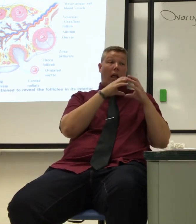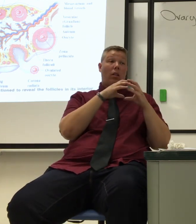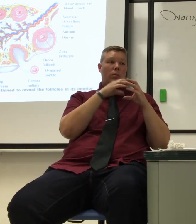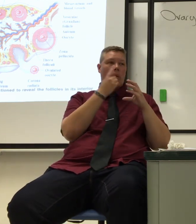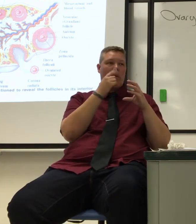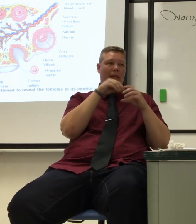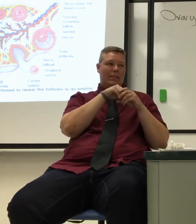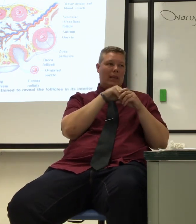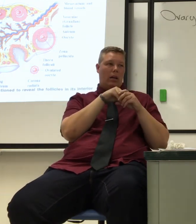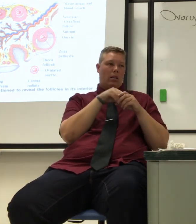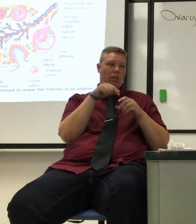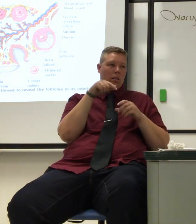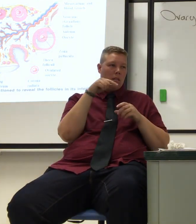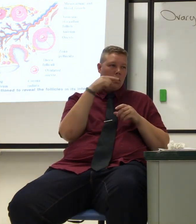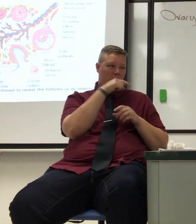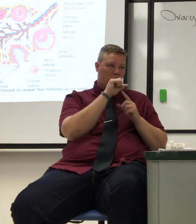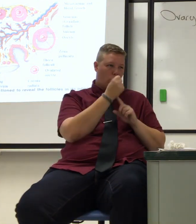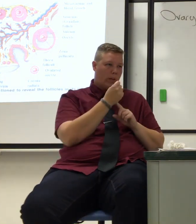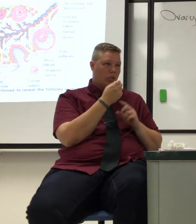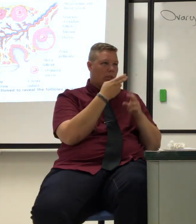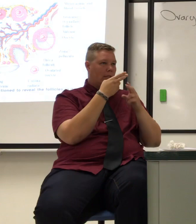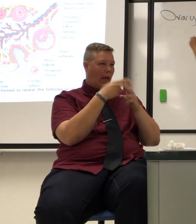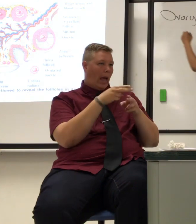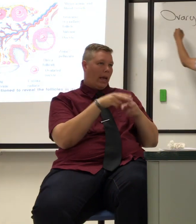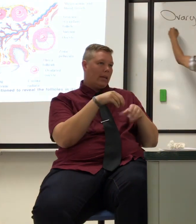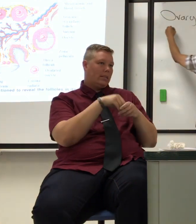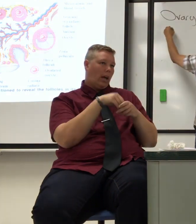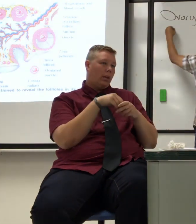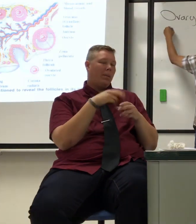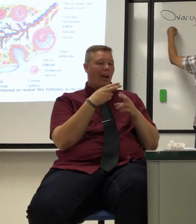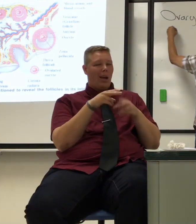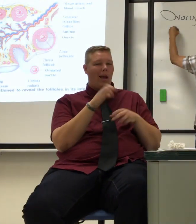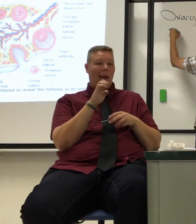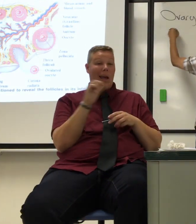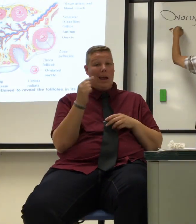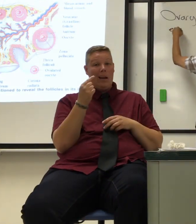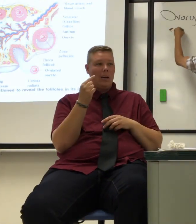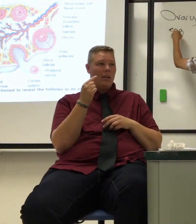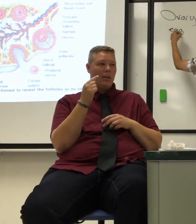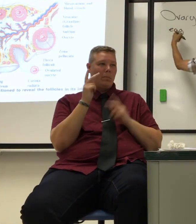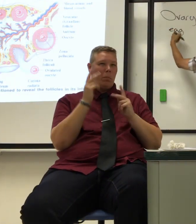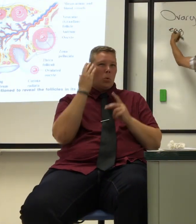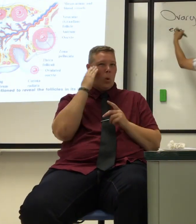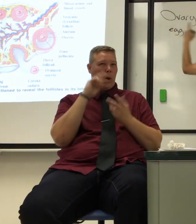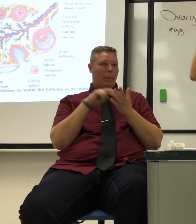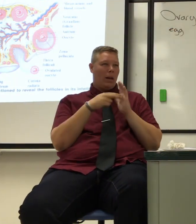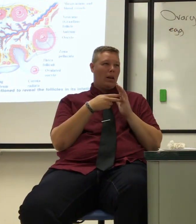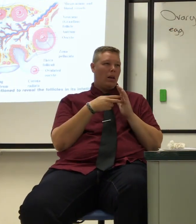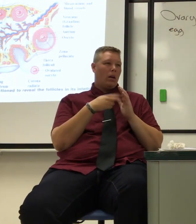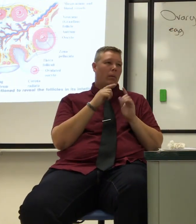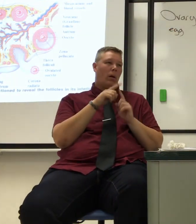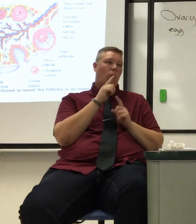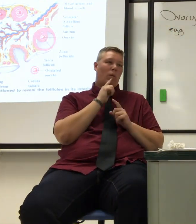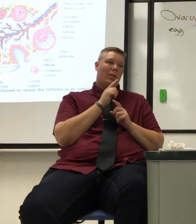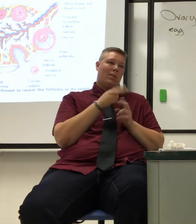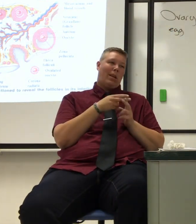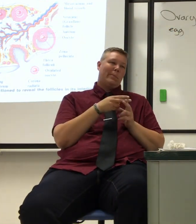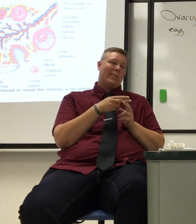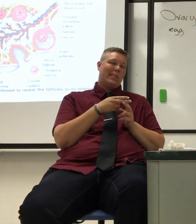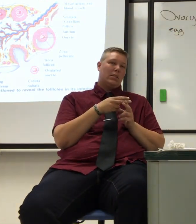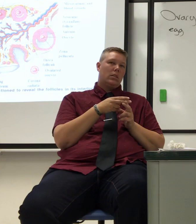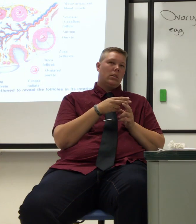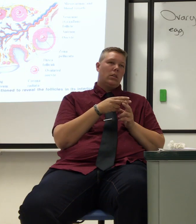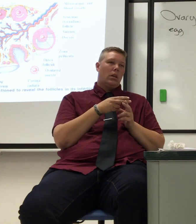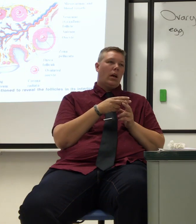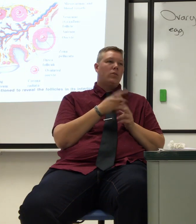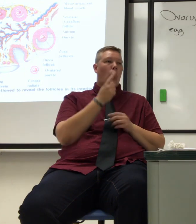egg. Now, I don't like the term egg, but it's useful. People know what I mean when I say by it. It's the one cell that's